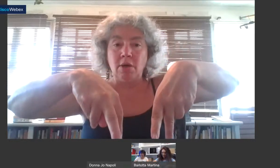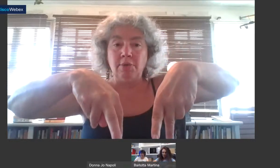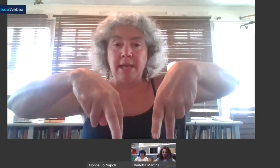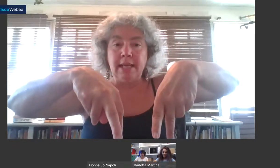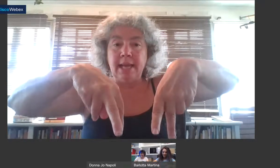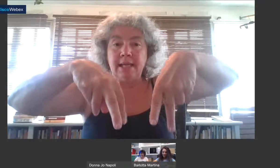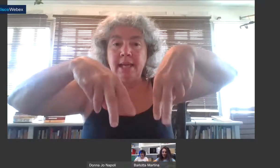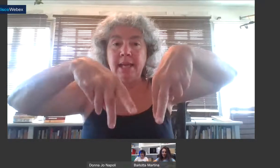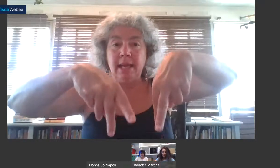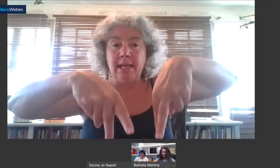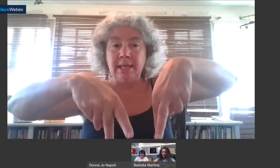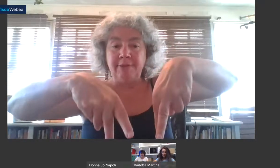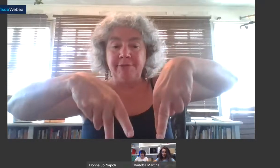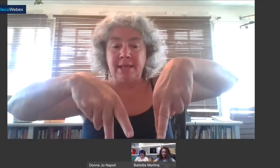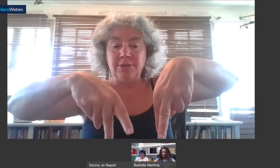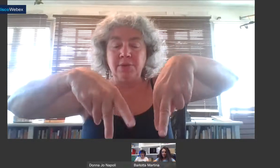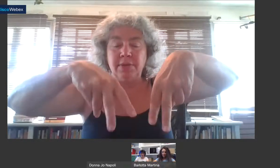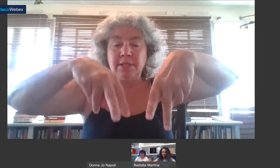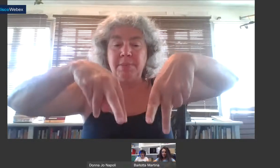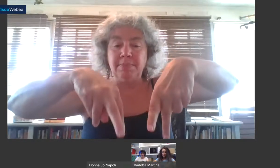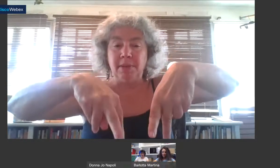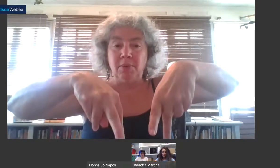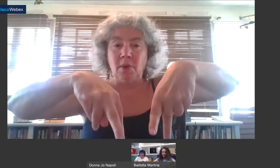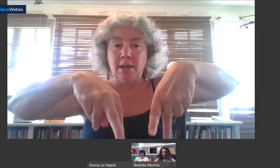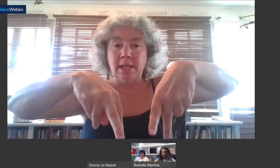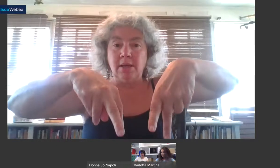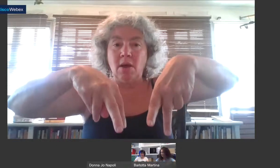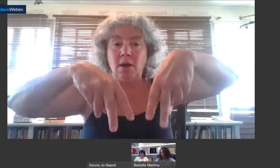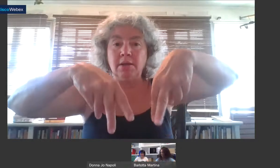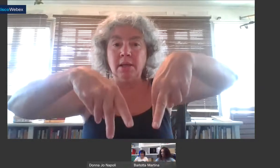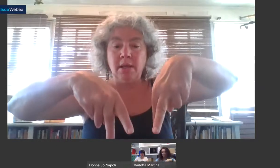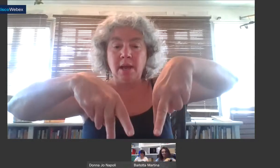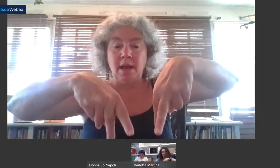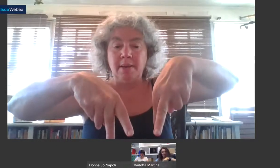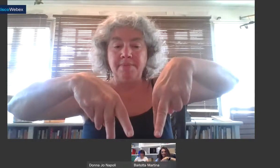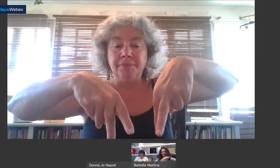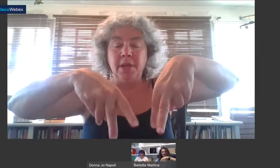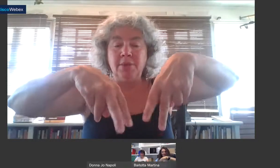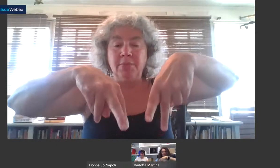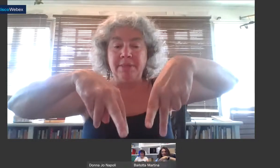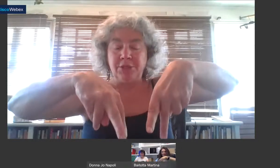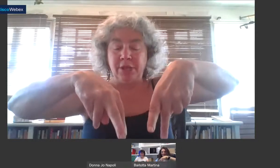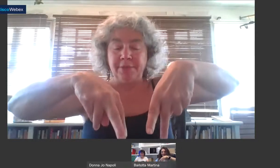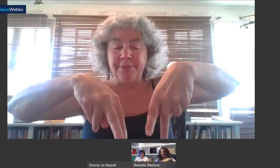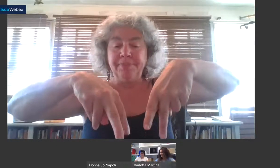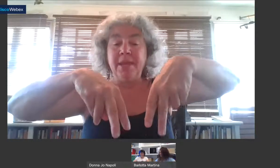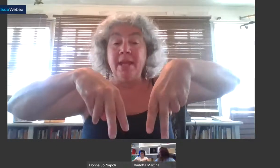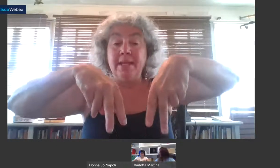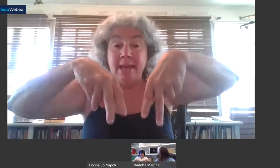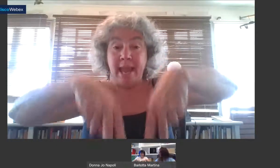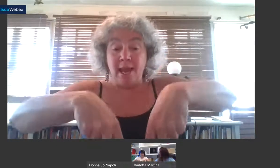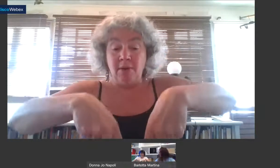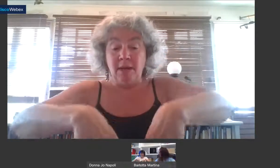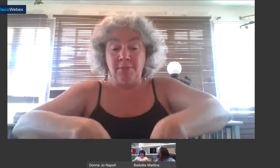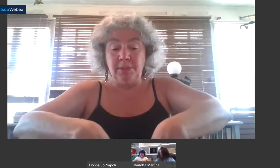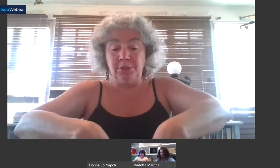right leg and left leg. So these people are walking along with each other. Now I want you